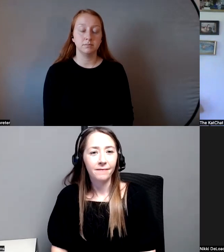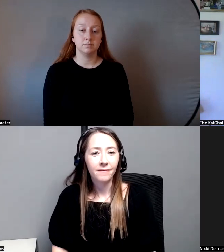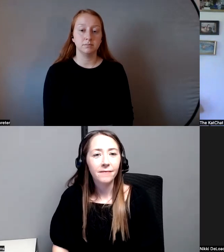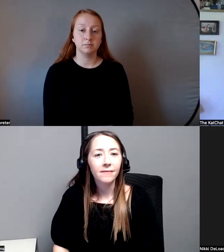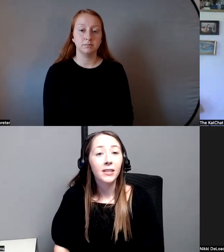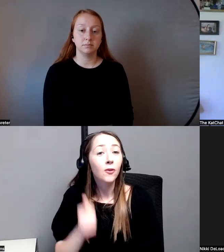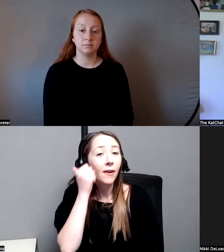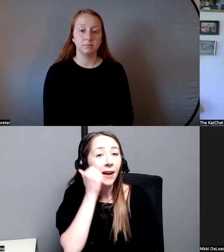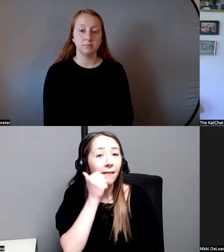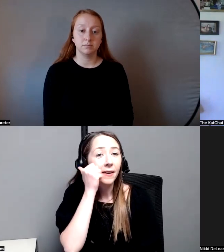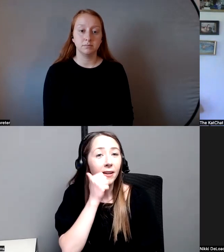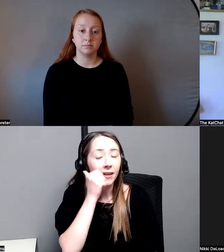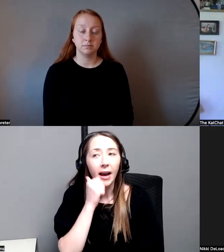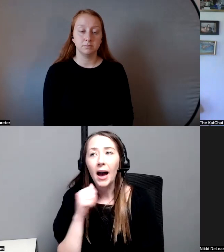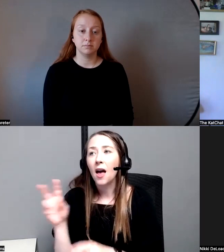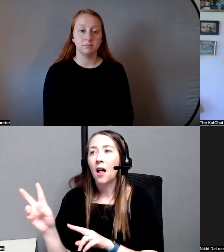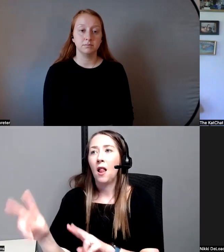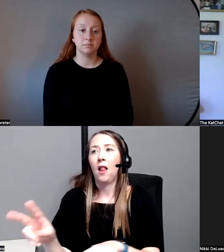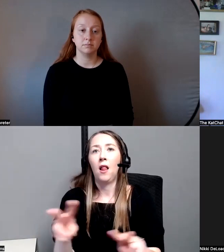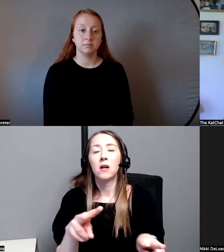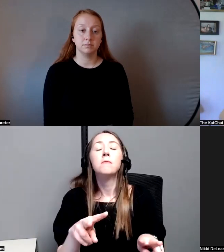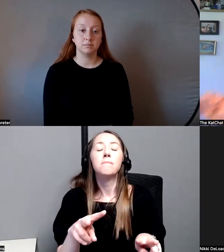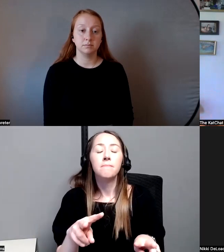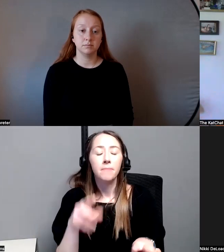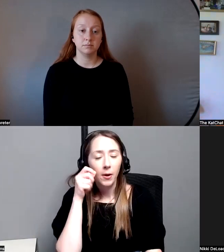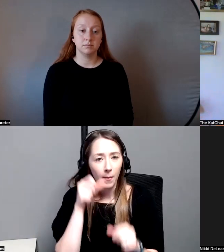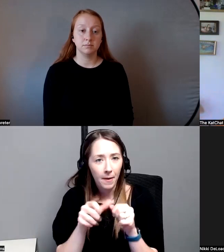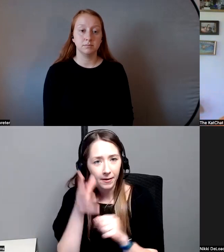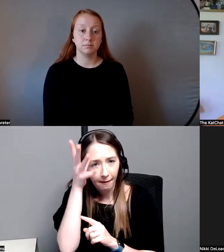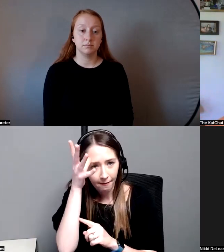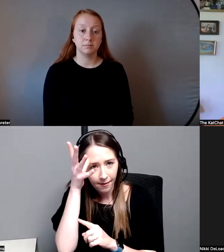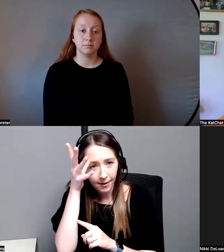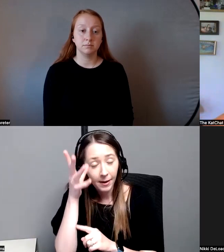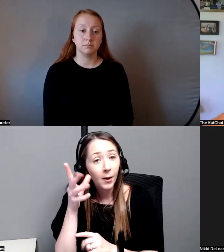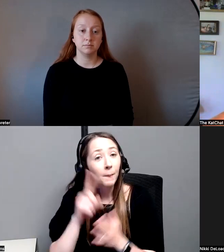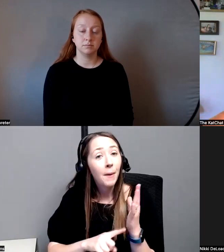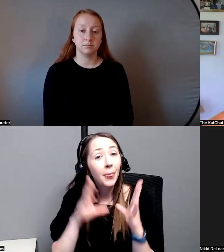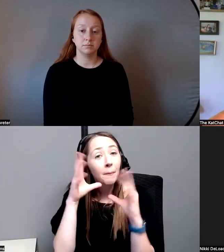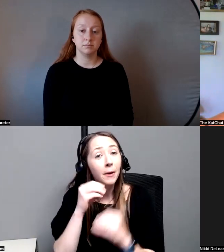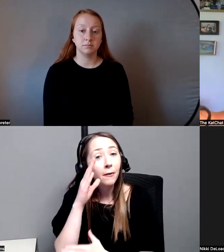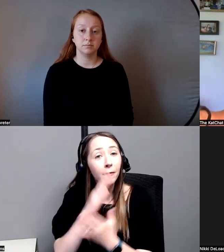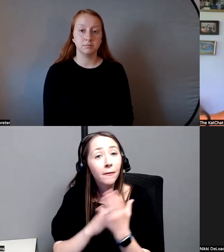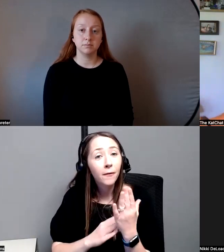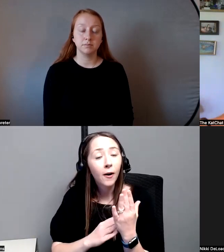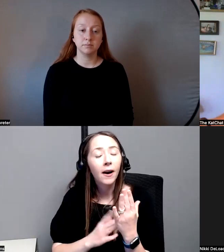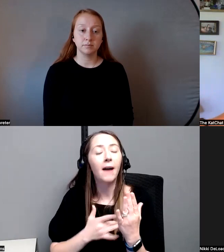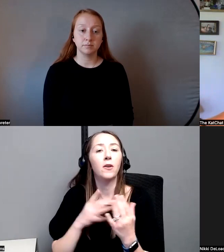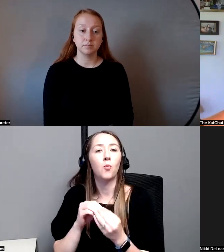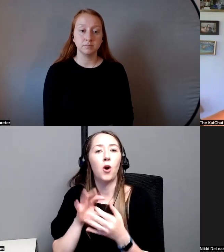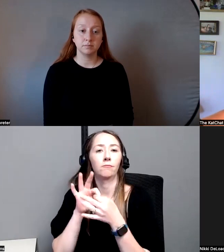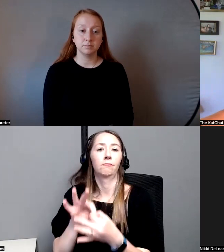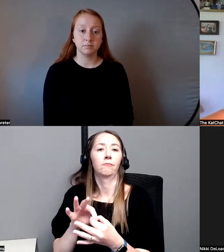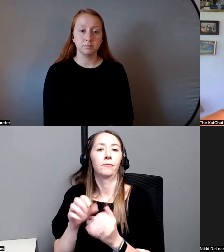day I'm reminded of all of that. And the beauty of that is that it makes me feel even closer to him. The hard part of